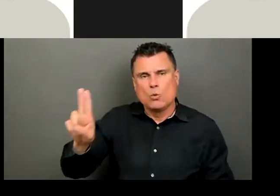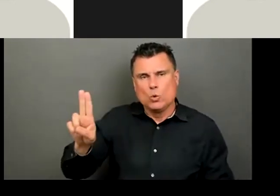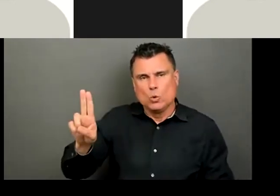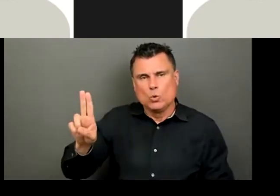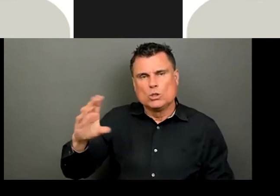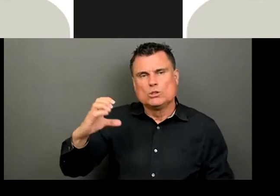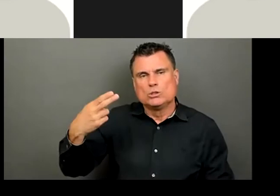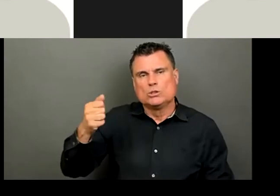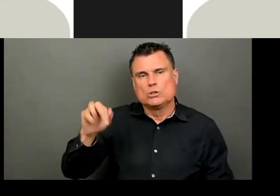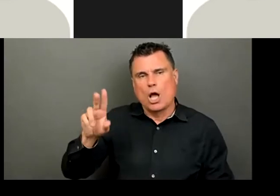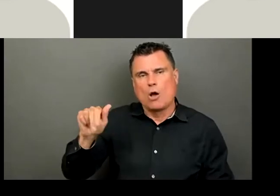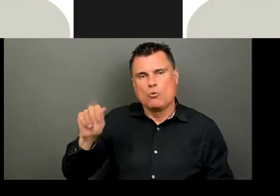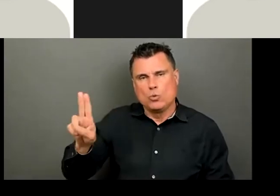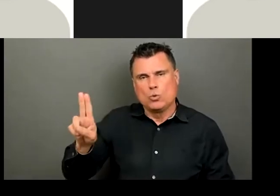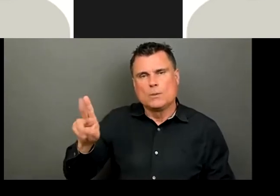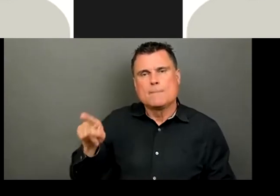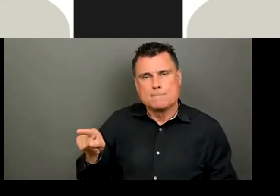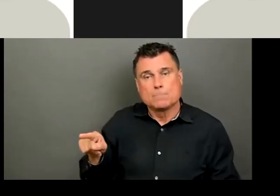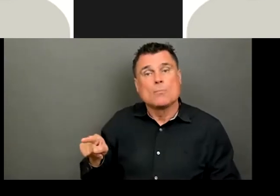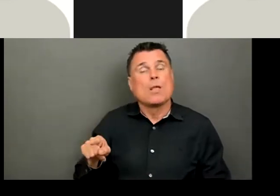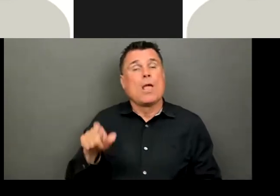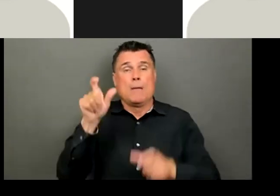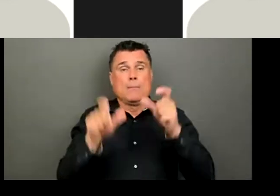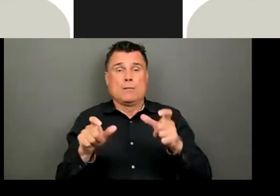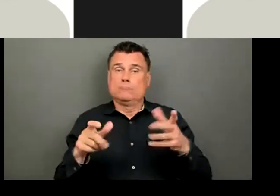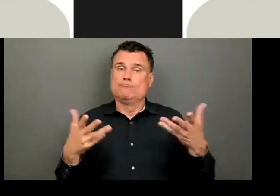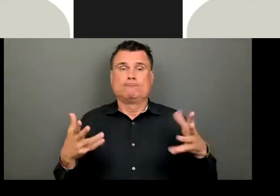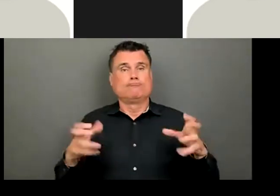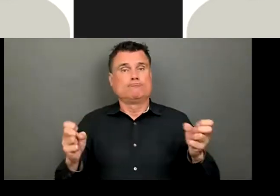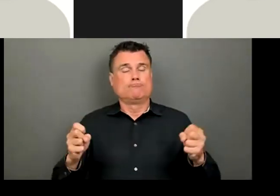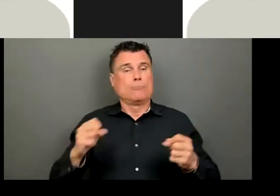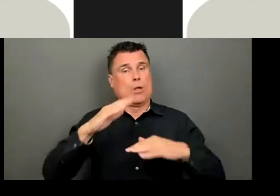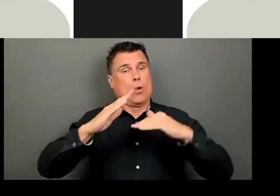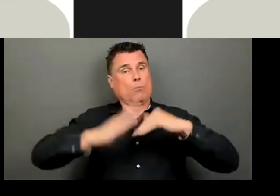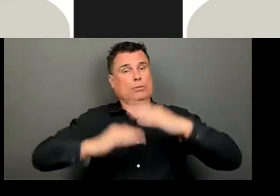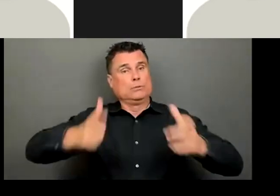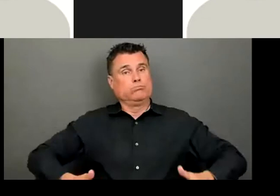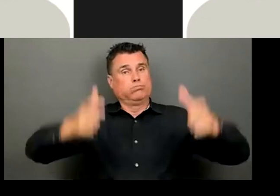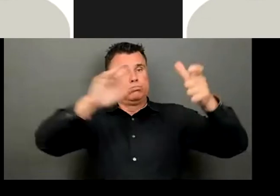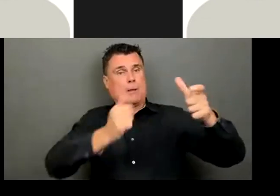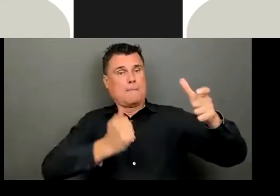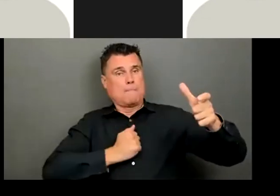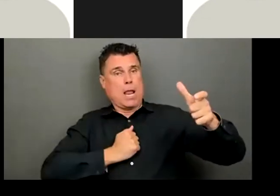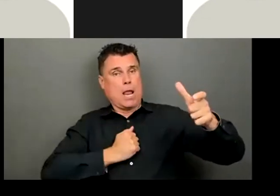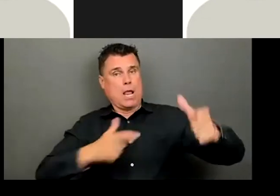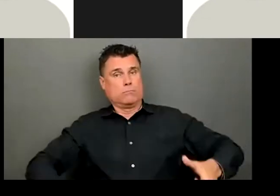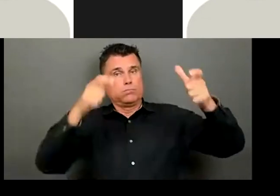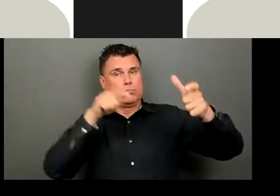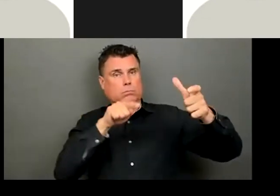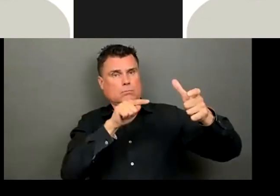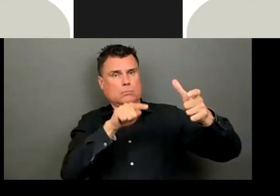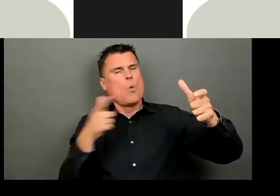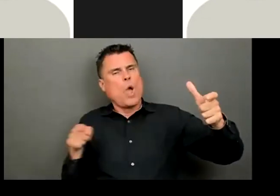of office buildings, any additional considerations for the people with disabilities for using the features